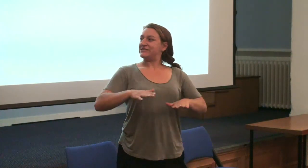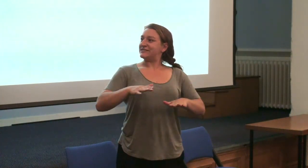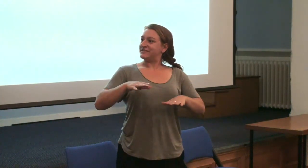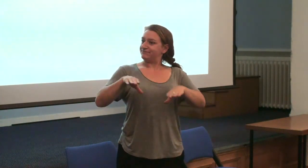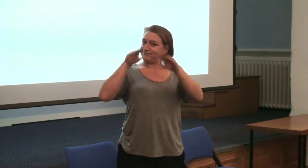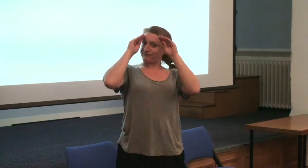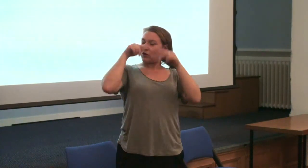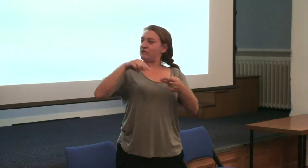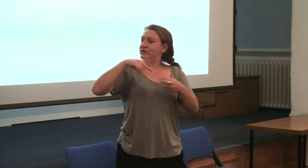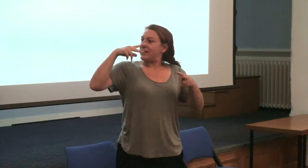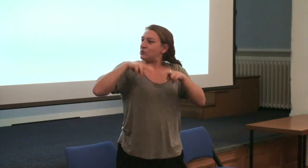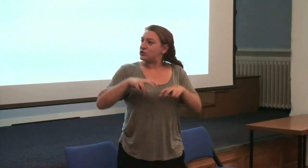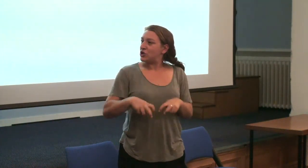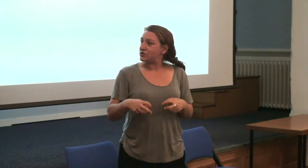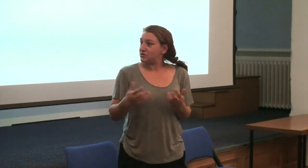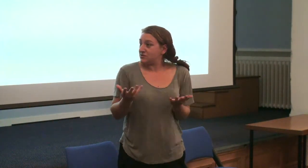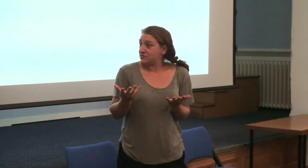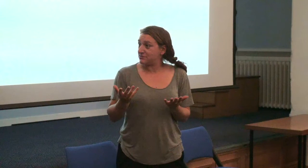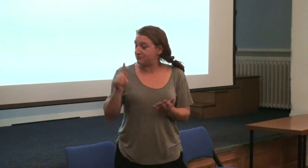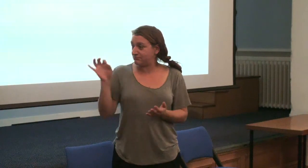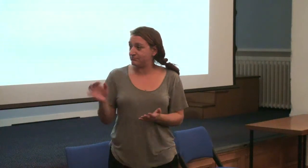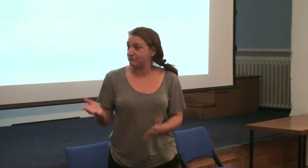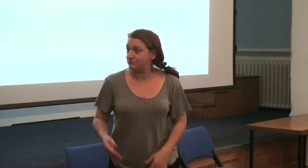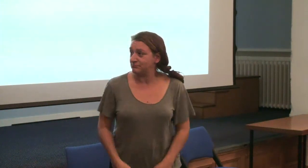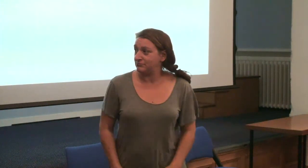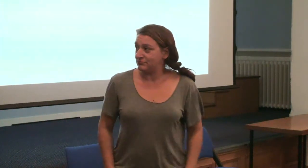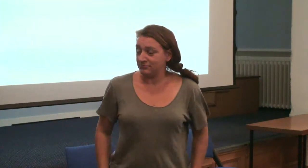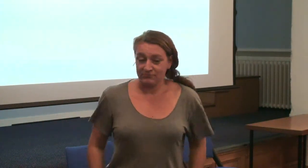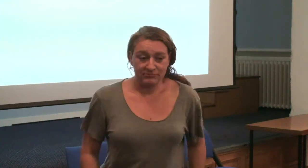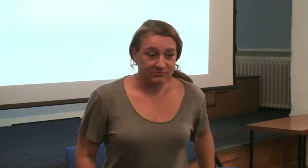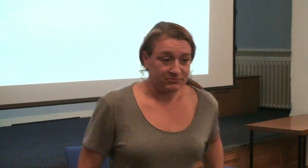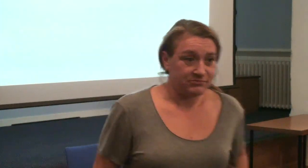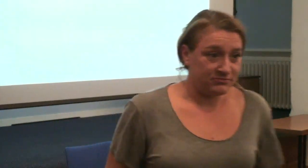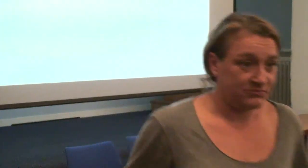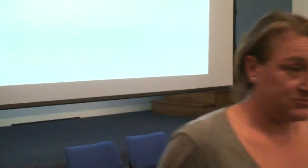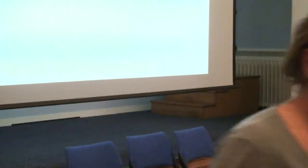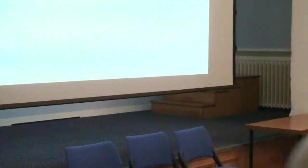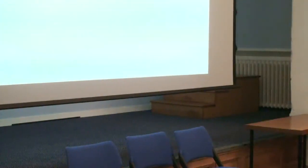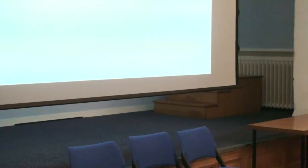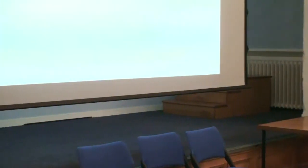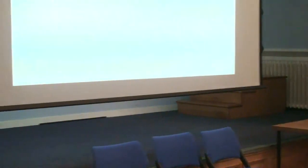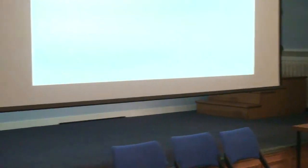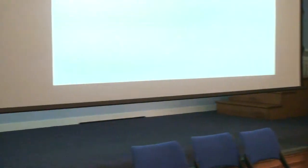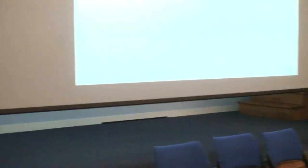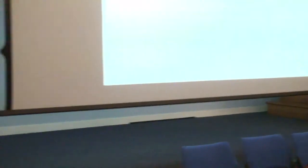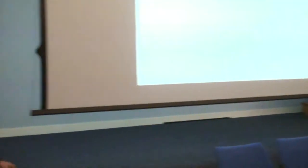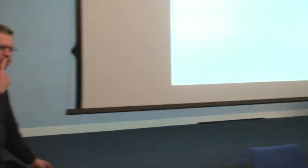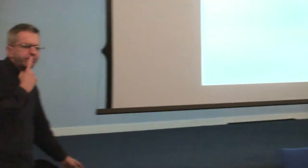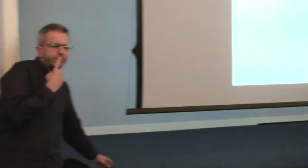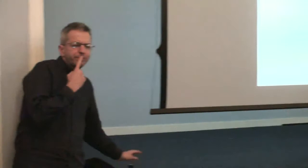wondering if there's something equivalent here in the UK which can monitor the progress or the advancement of this genetics research in